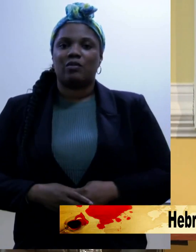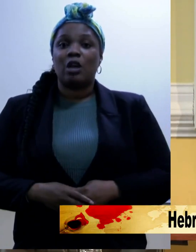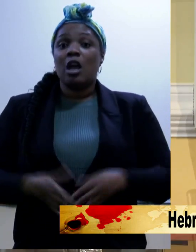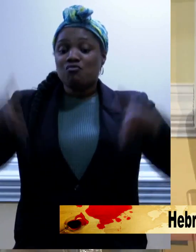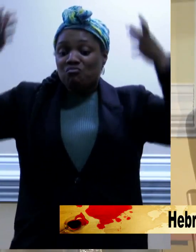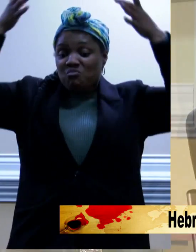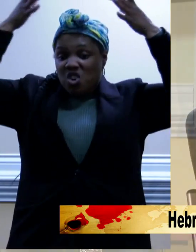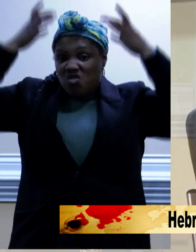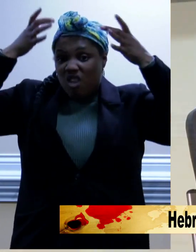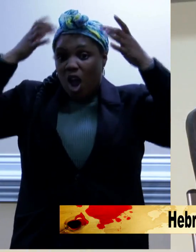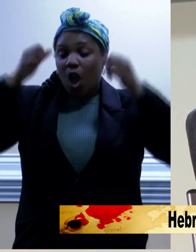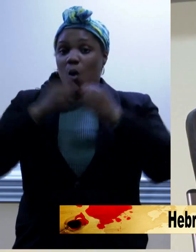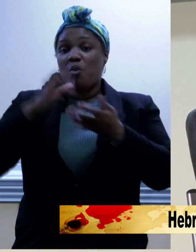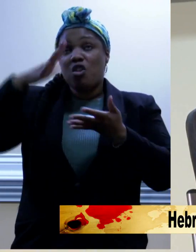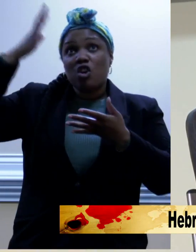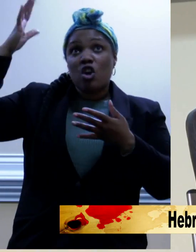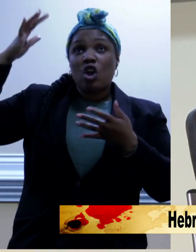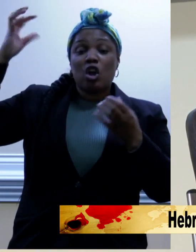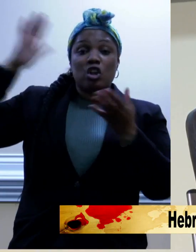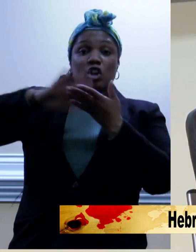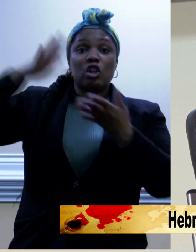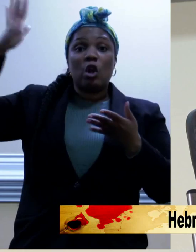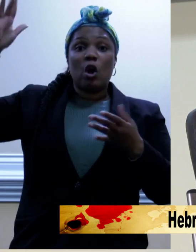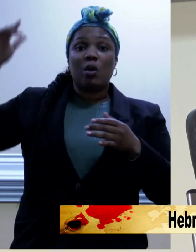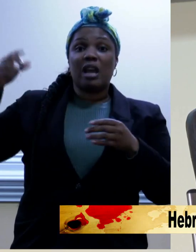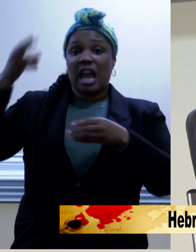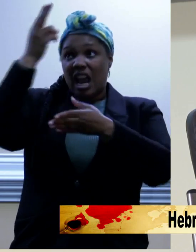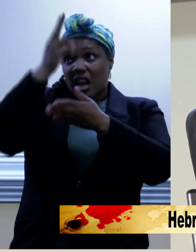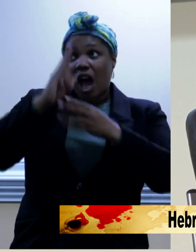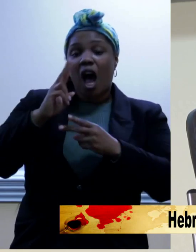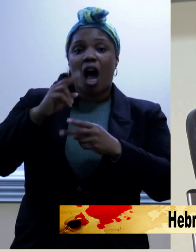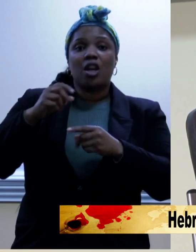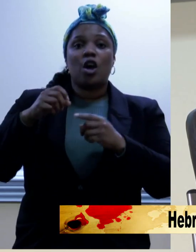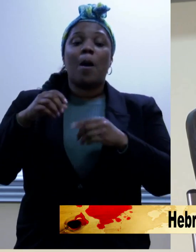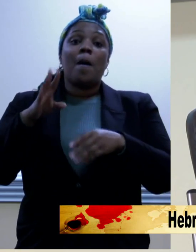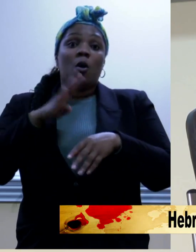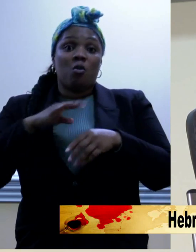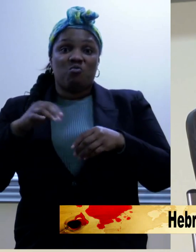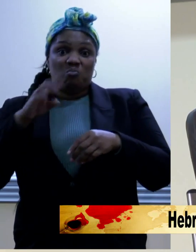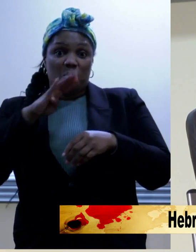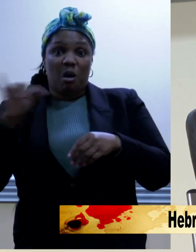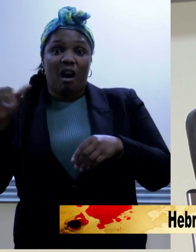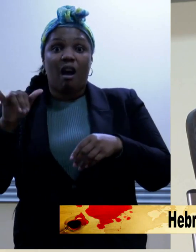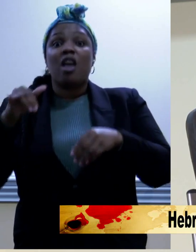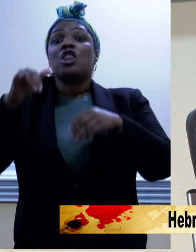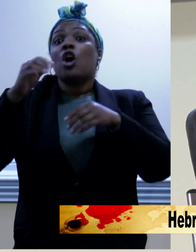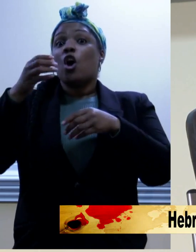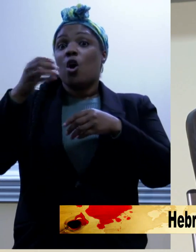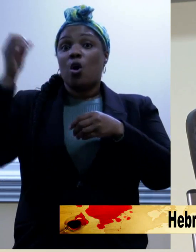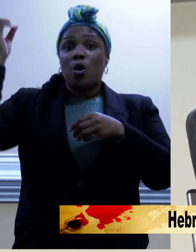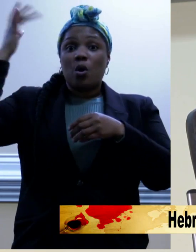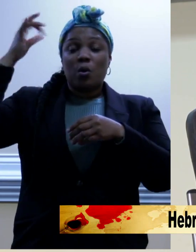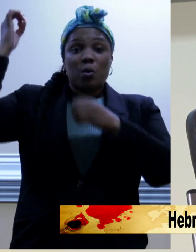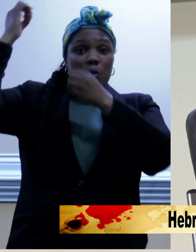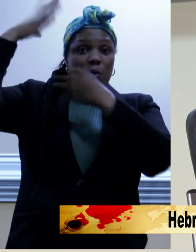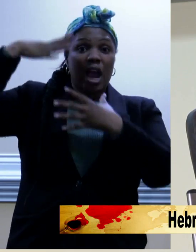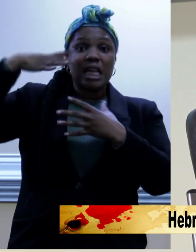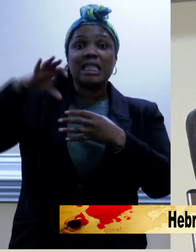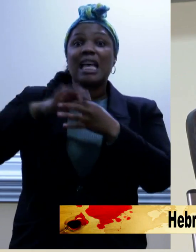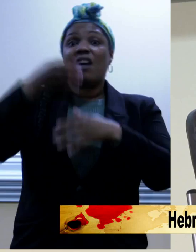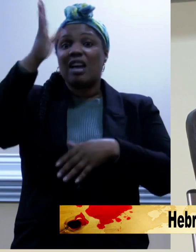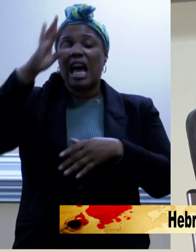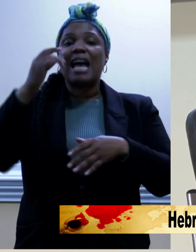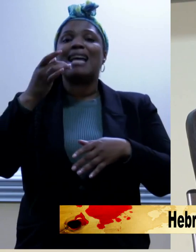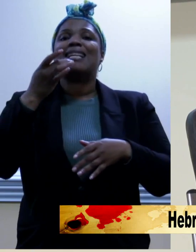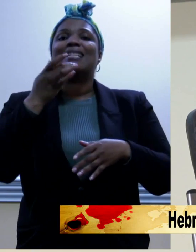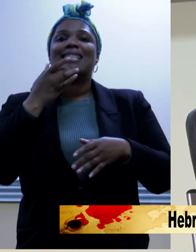Crowned with glory and honor. Uh-huh. That he, by the grace of God, should taste death for every man. Go ahead. For it became